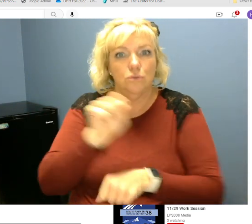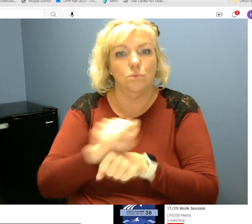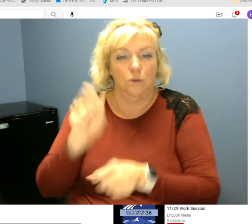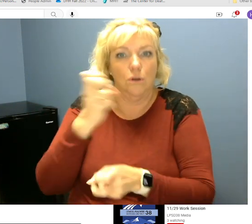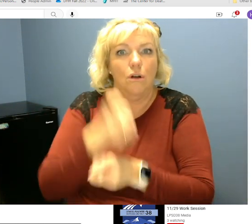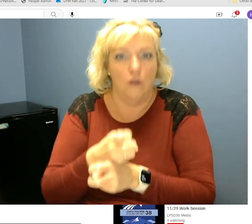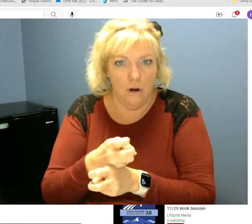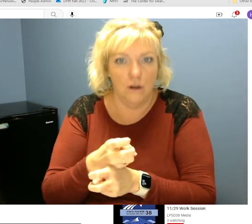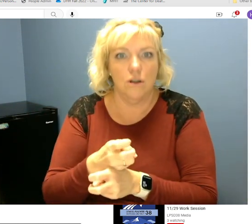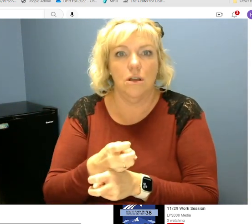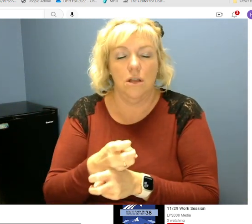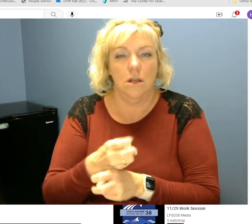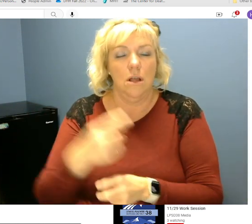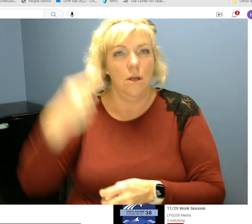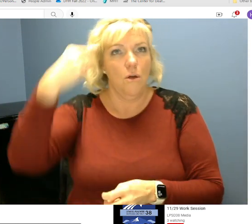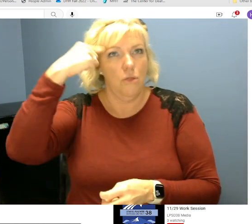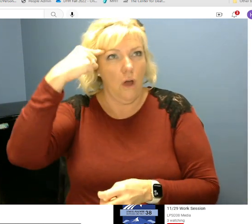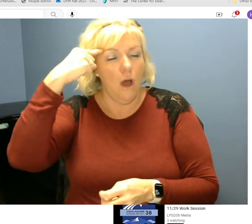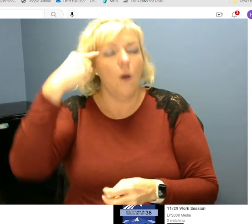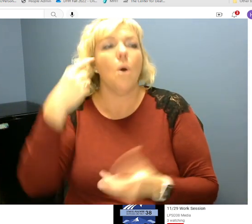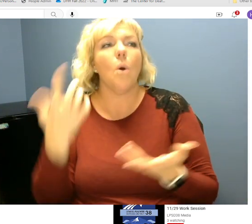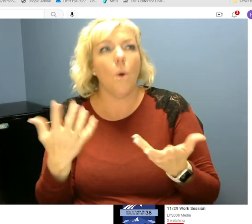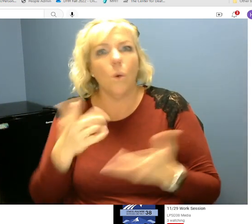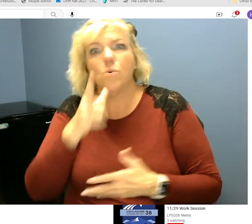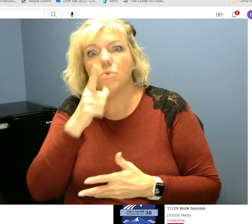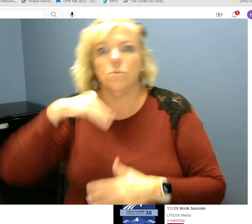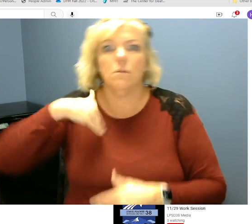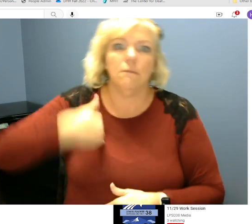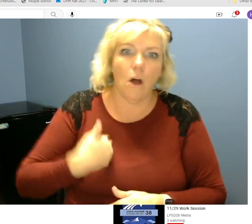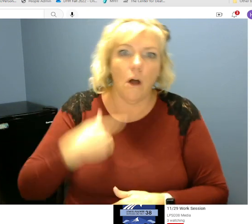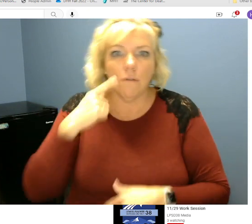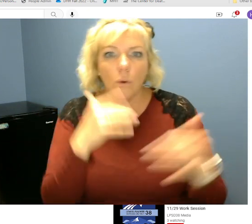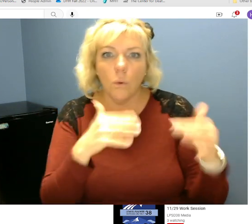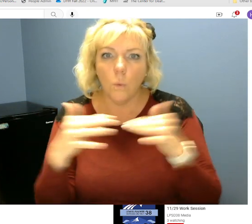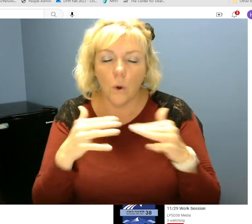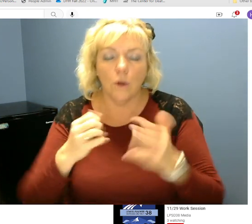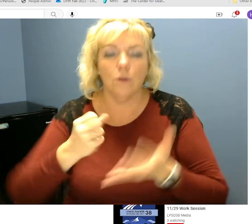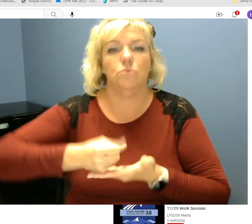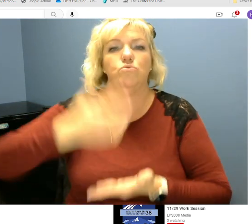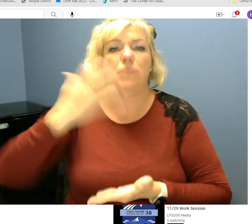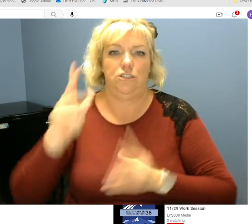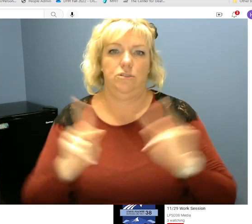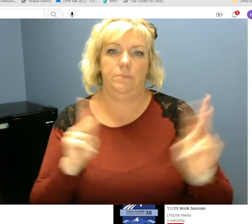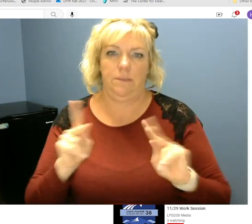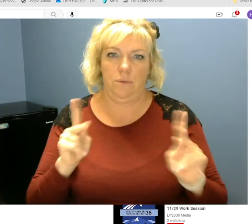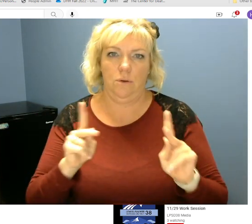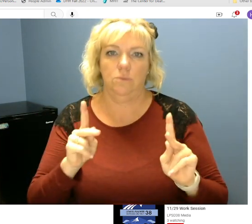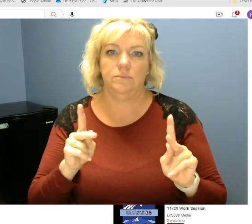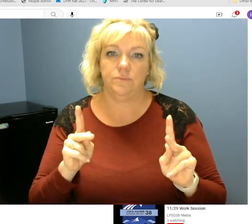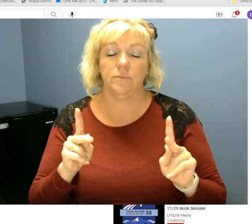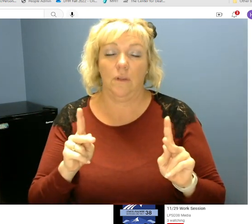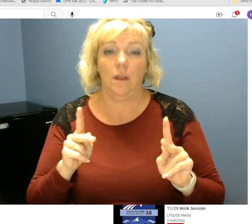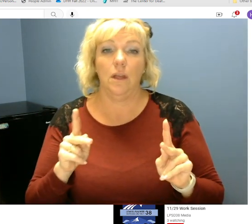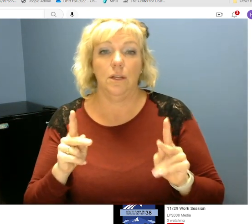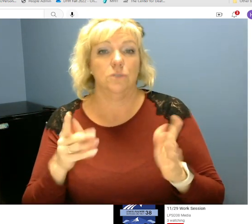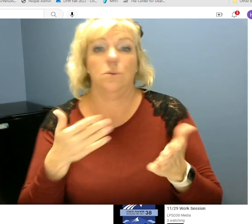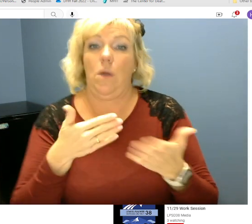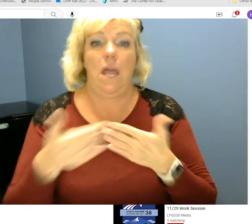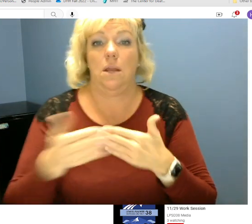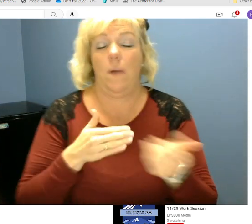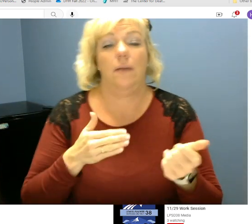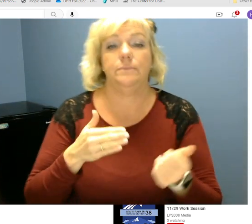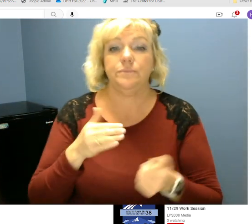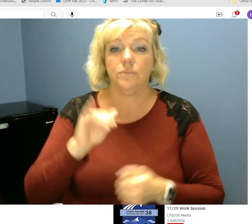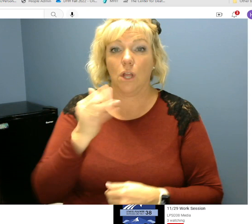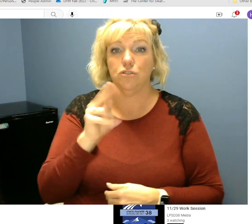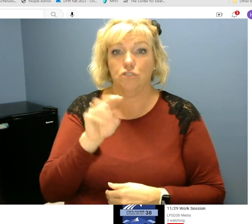believed that wealthy slaveholding class was really to blame for the war. So when Johnson becomes president, he takes over Lincoln's plan.